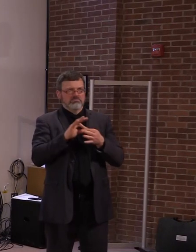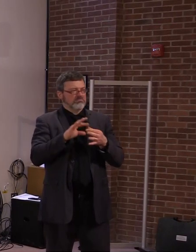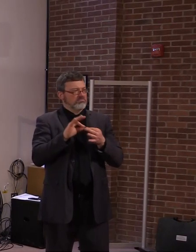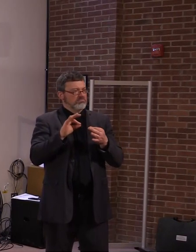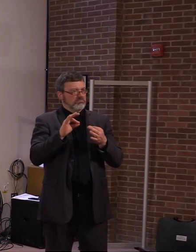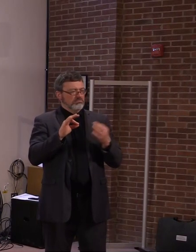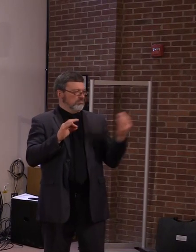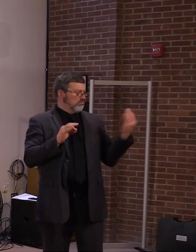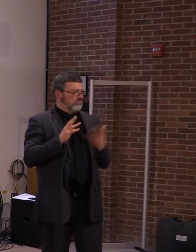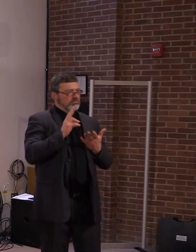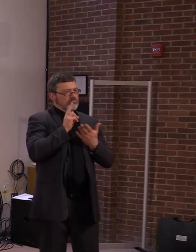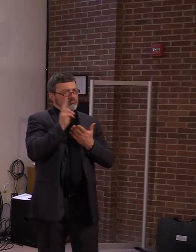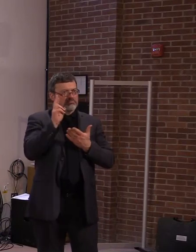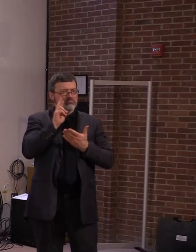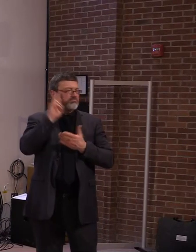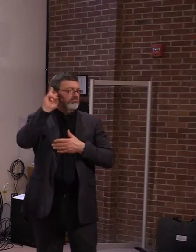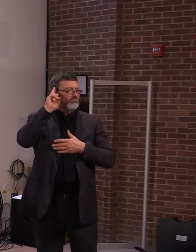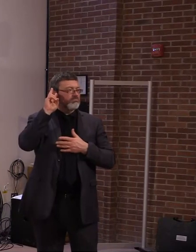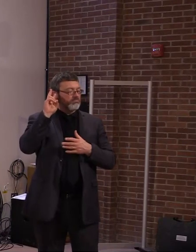a fairly good